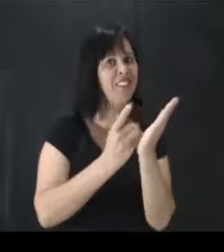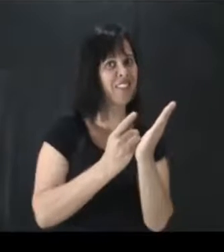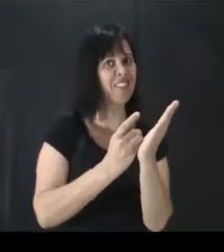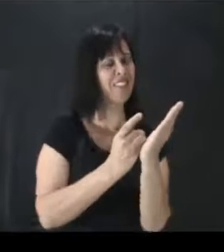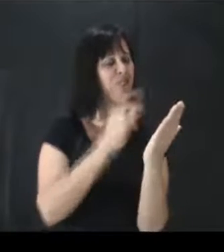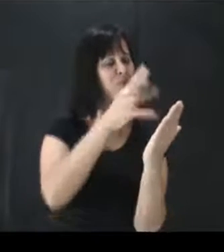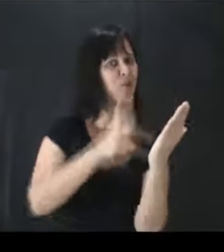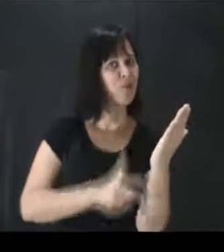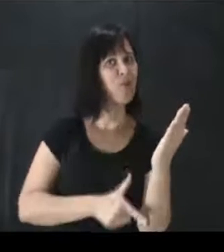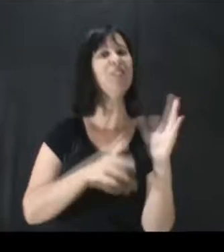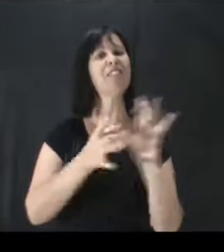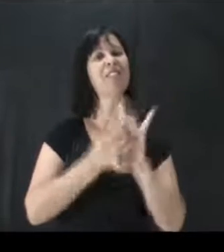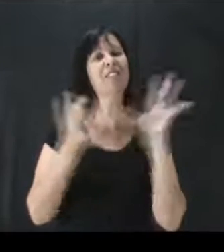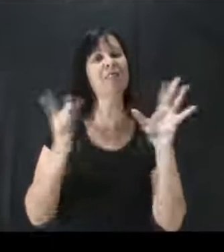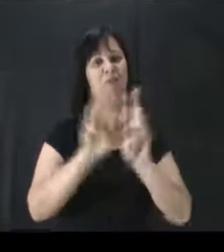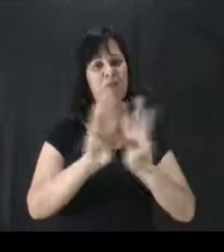in Portuguese.